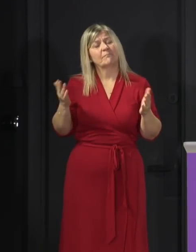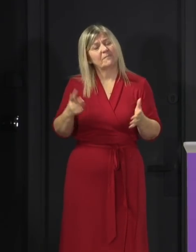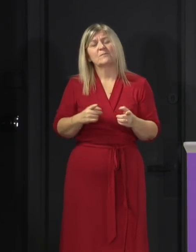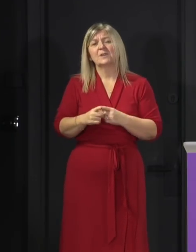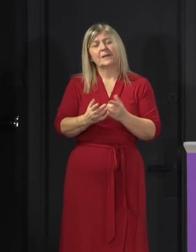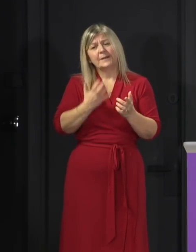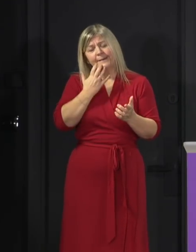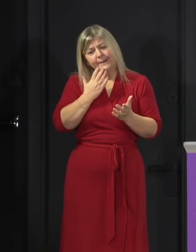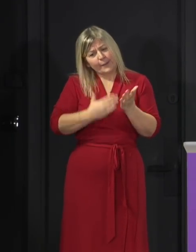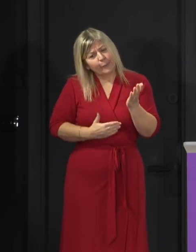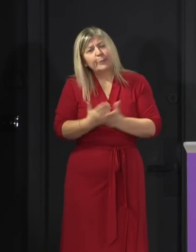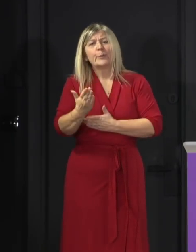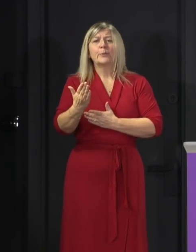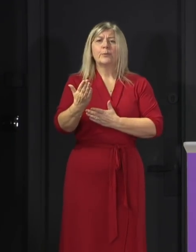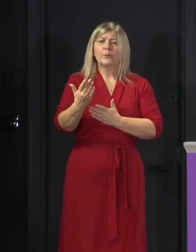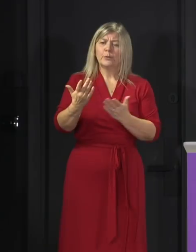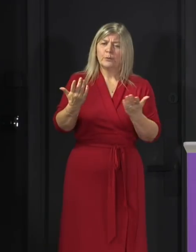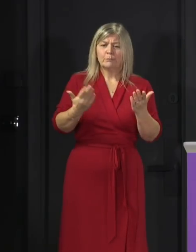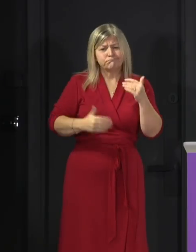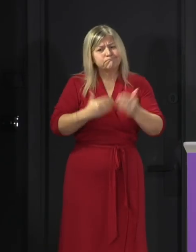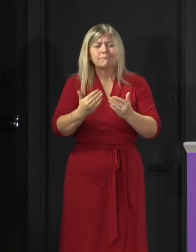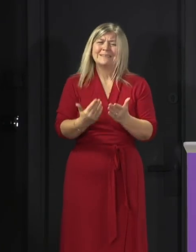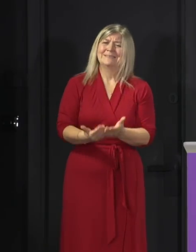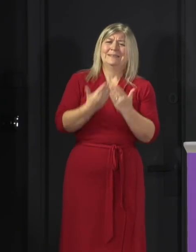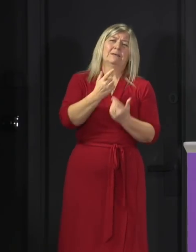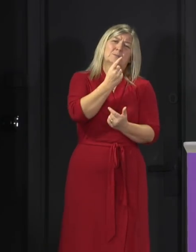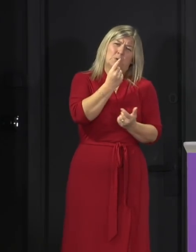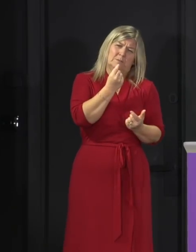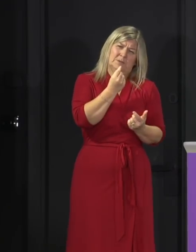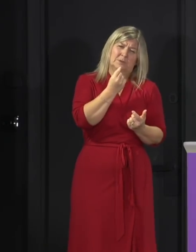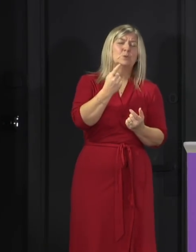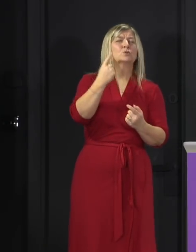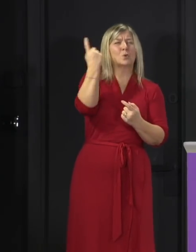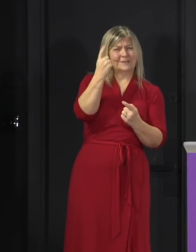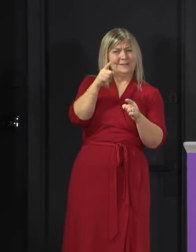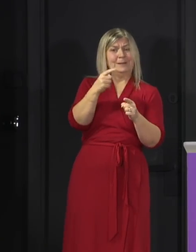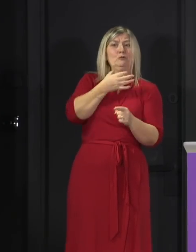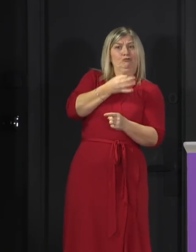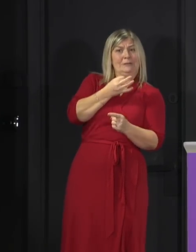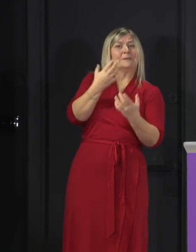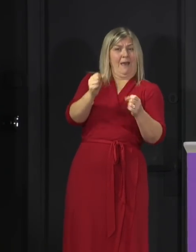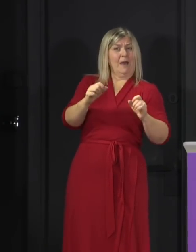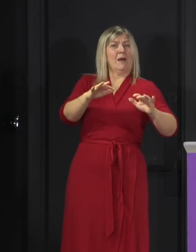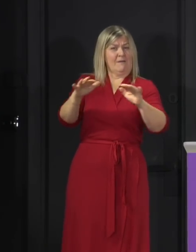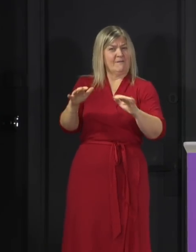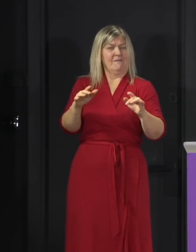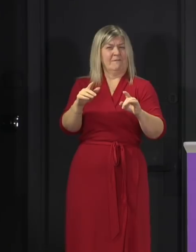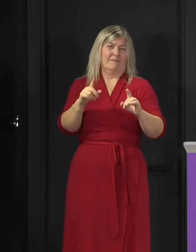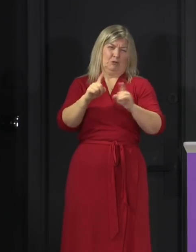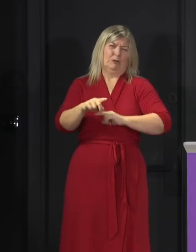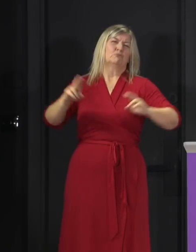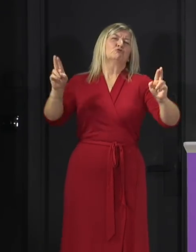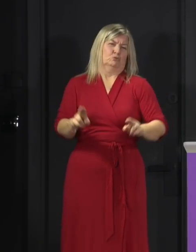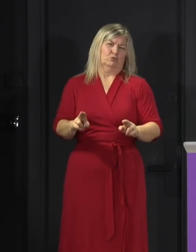as possible. So please think about the risks and avoid them as much as possible in the interest of keeping yourselves and others